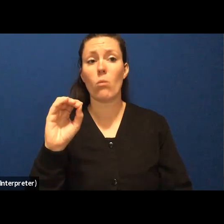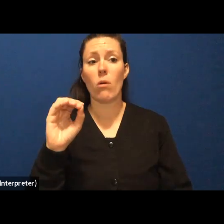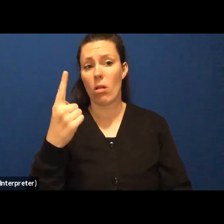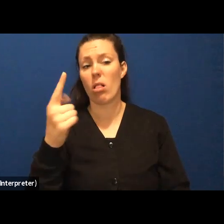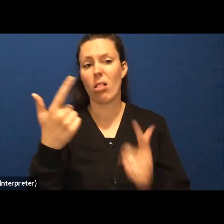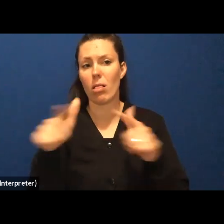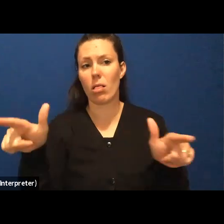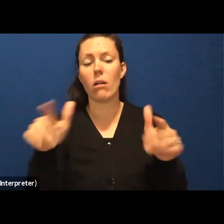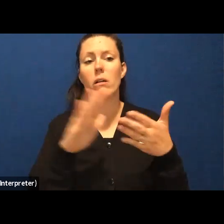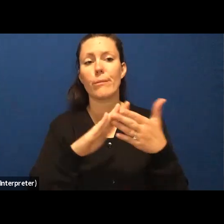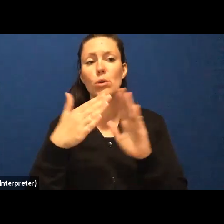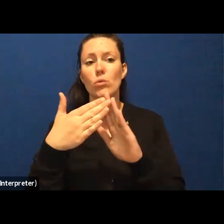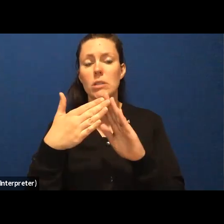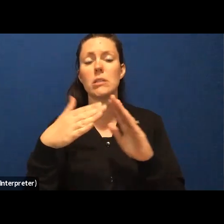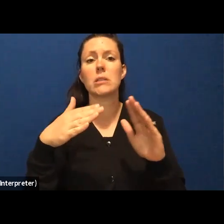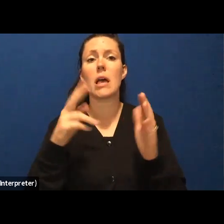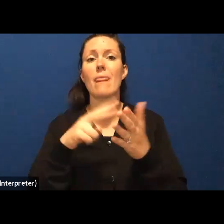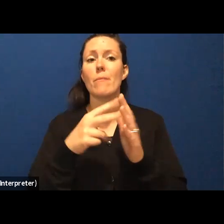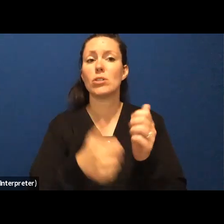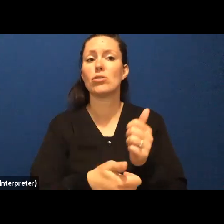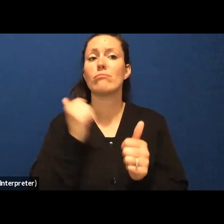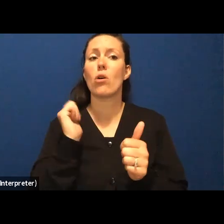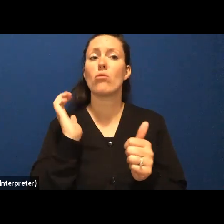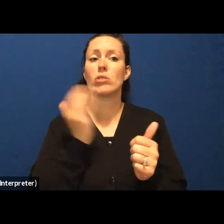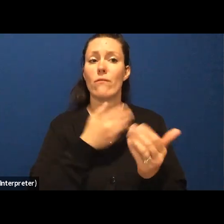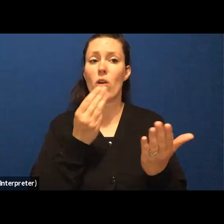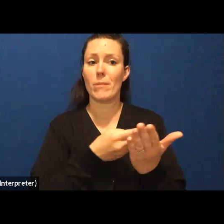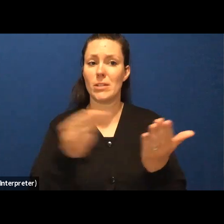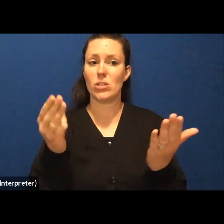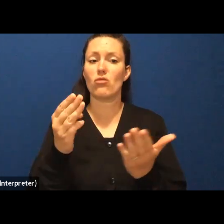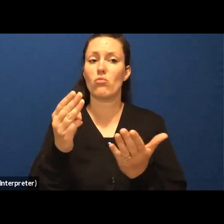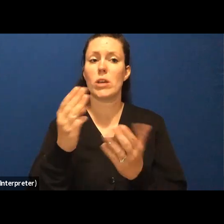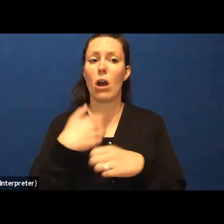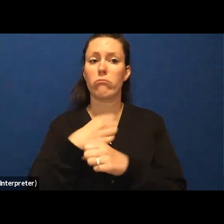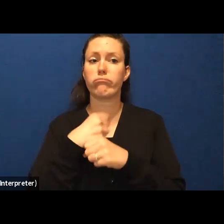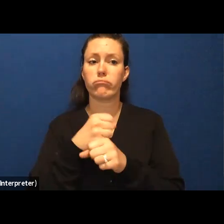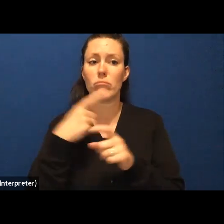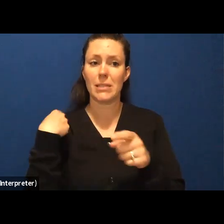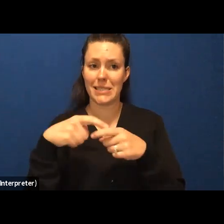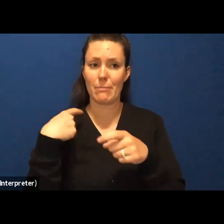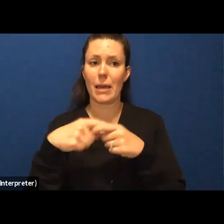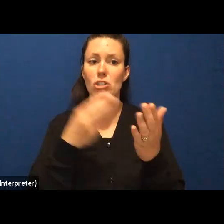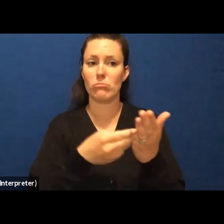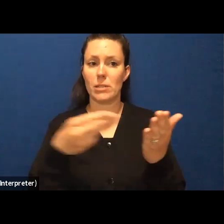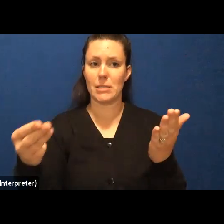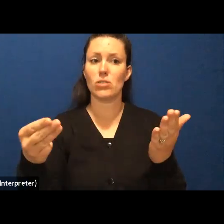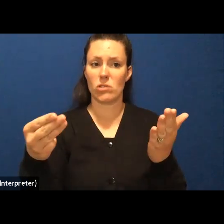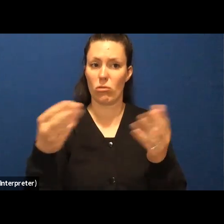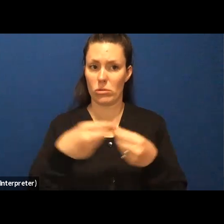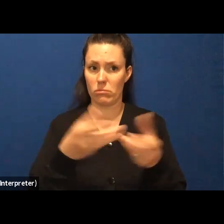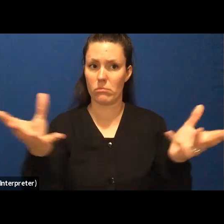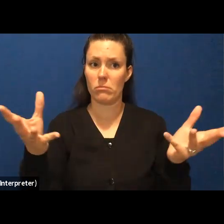we're getting a lot of our material out in Spanish. And then we also have access to